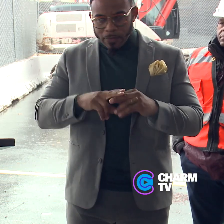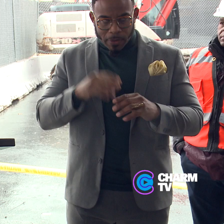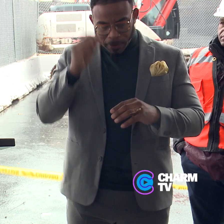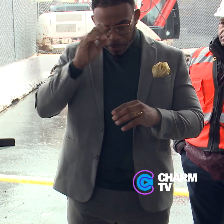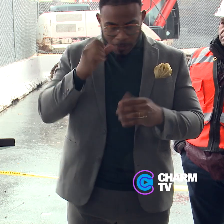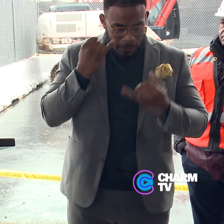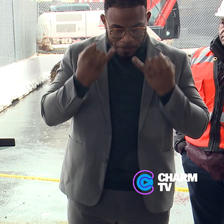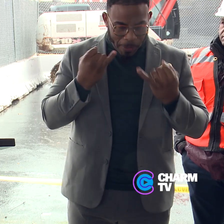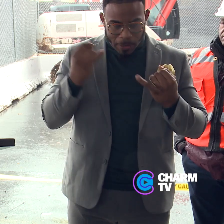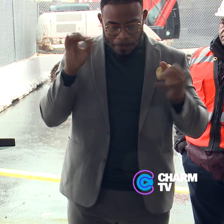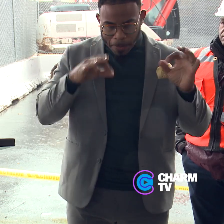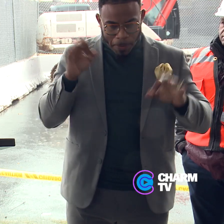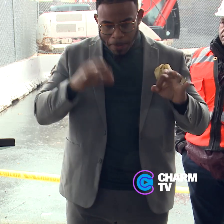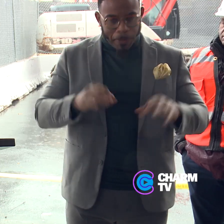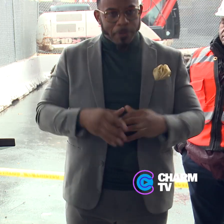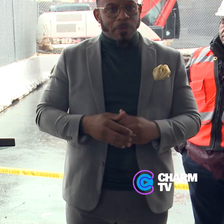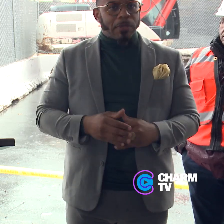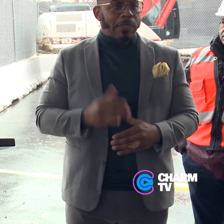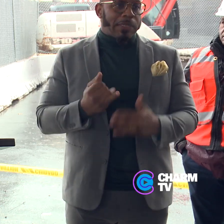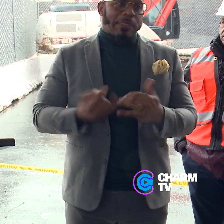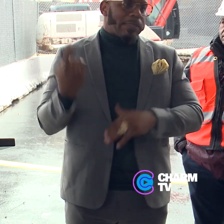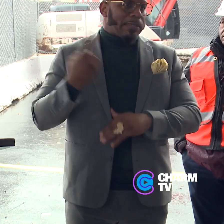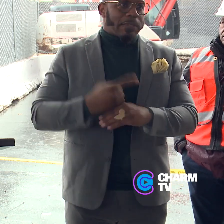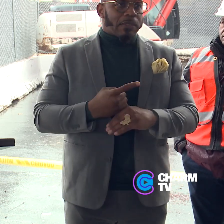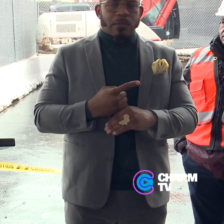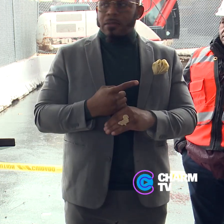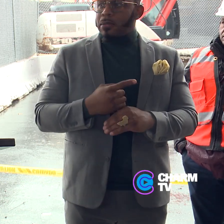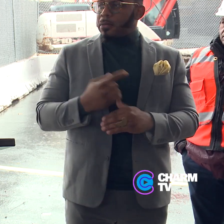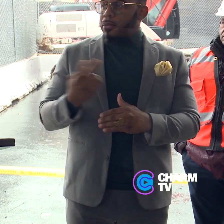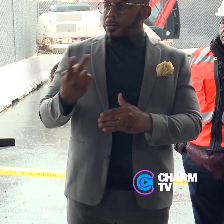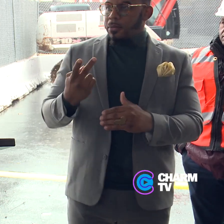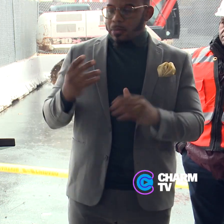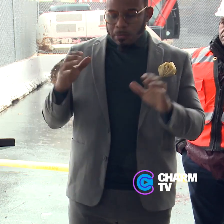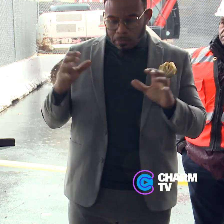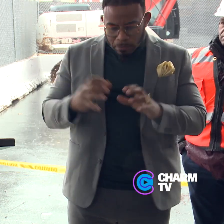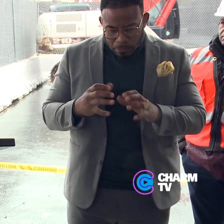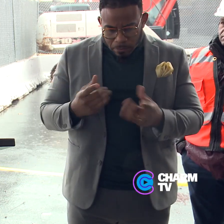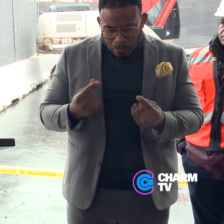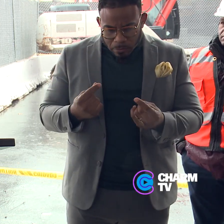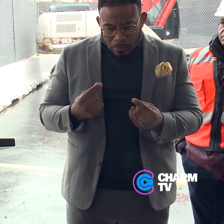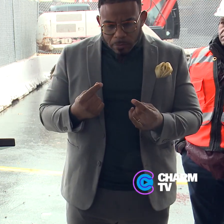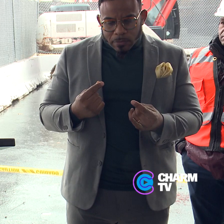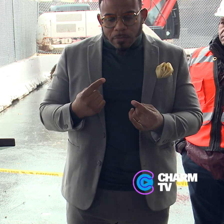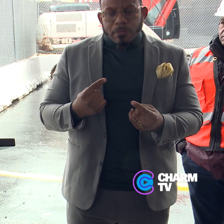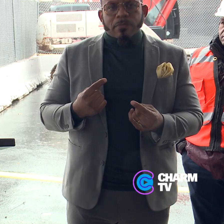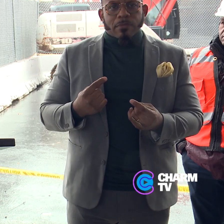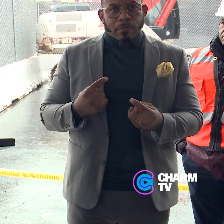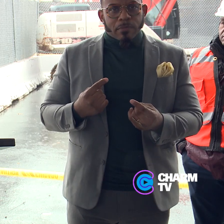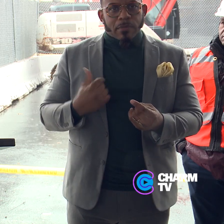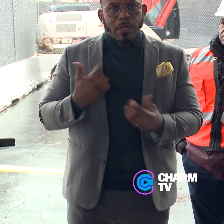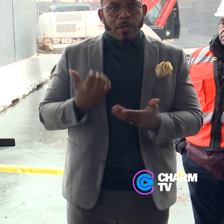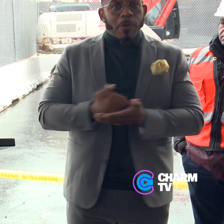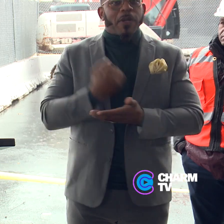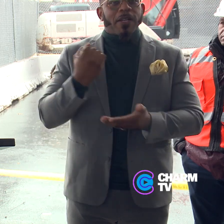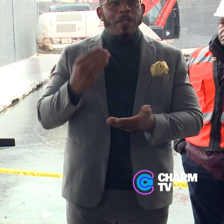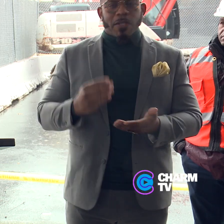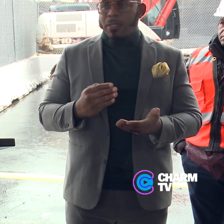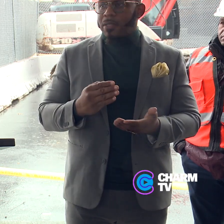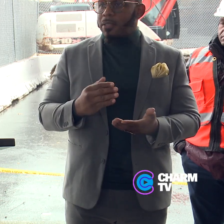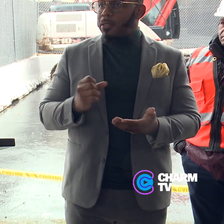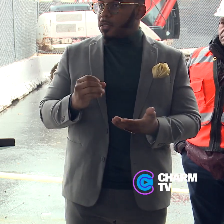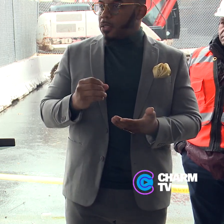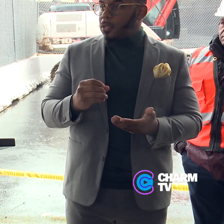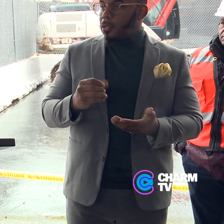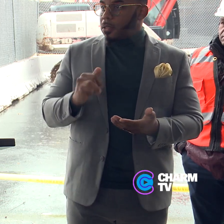as you can imagine. At the end of the day, Adeline and I huddled up and we came up with the winner.